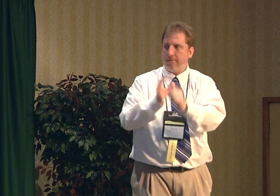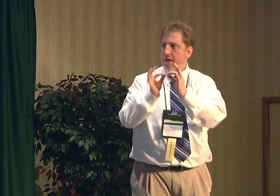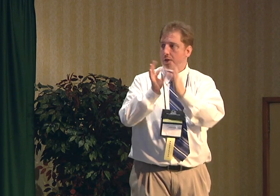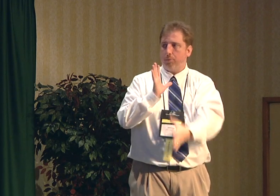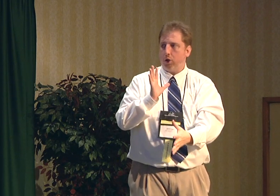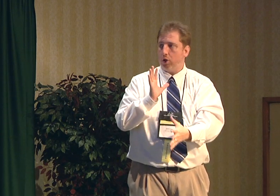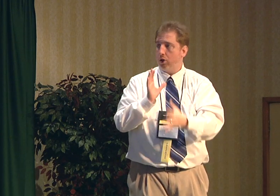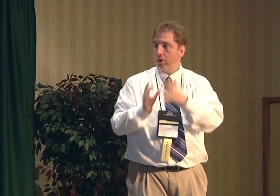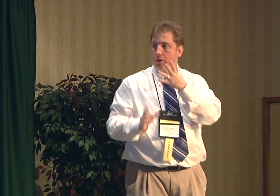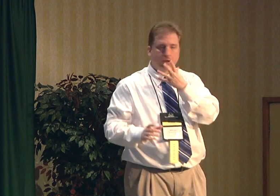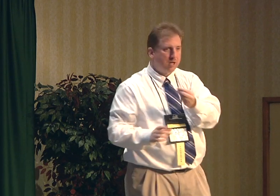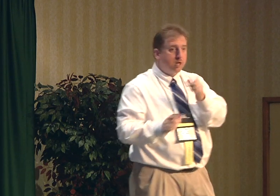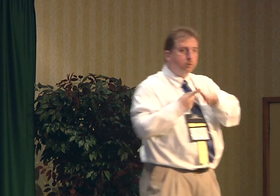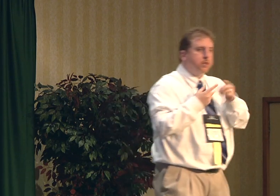Because it takes money to hire qualified interpreters.